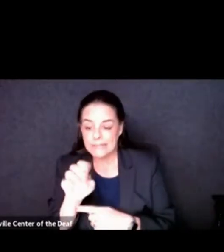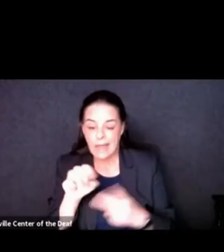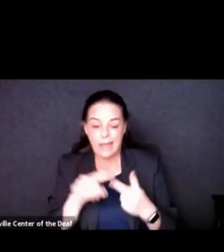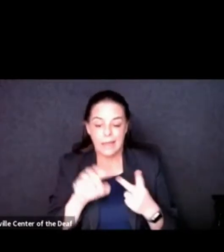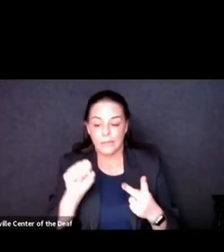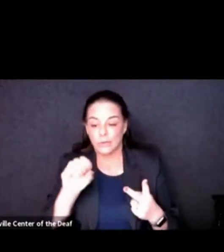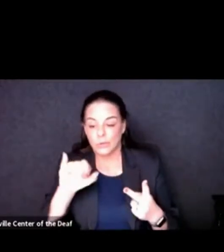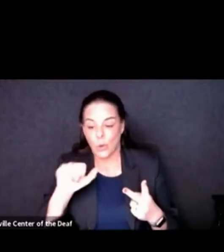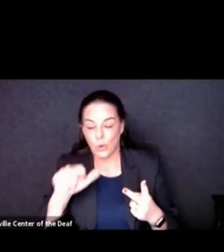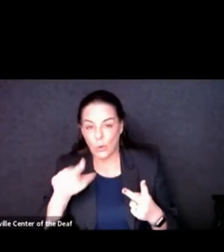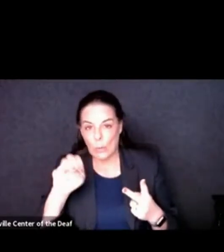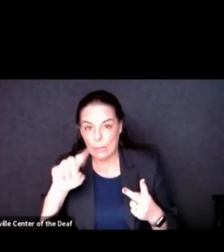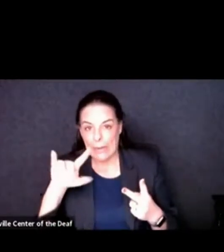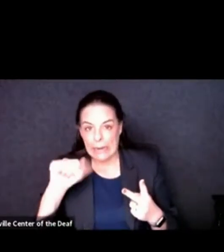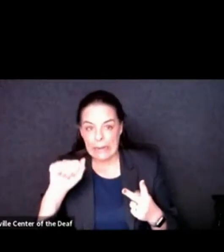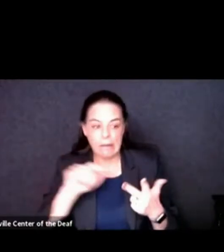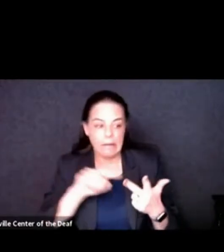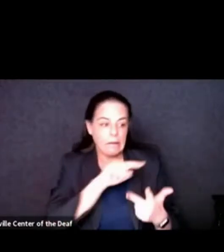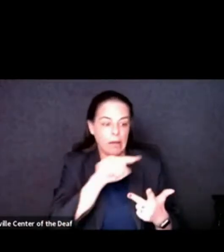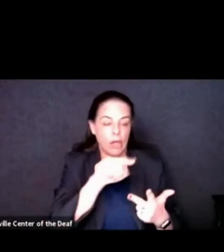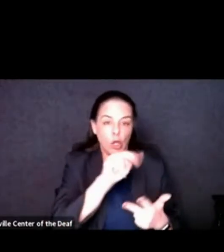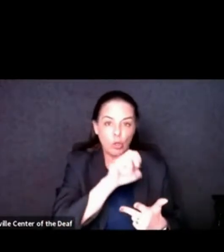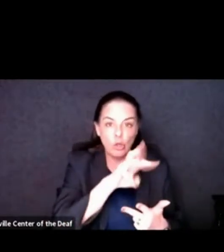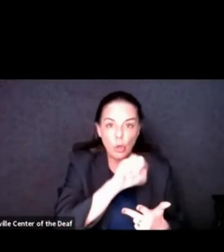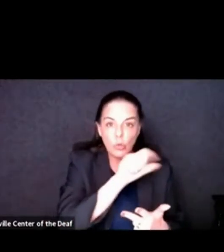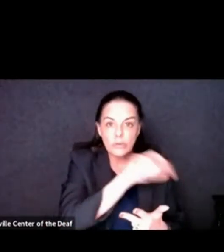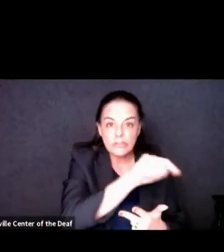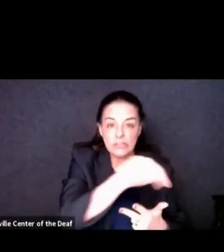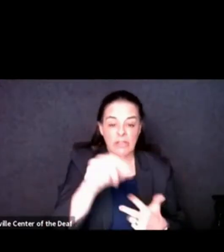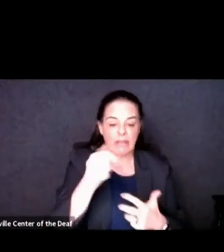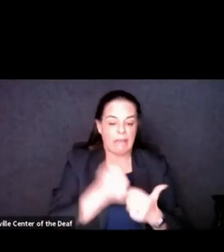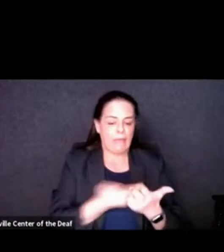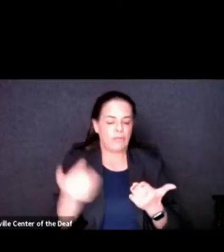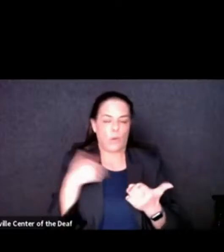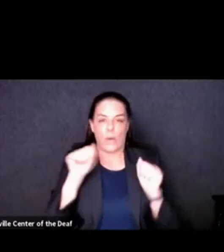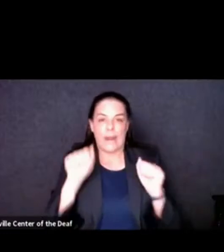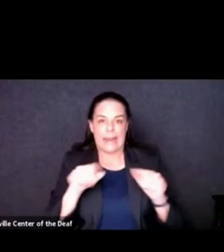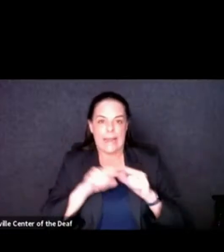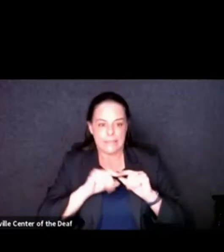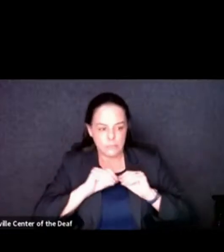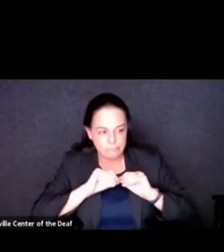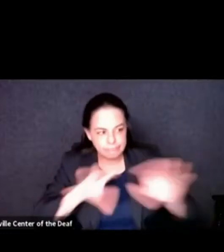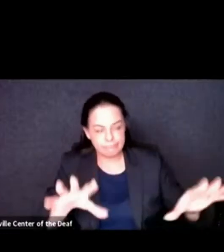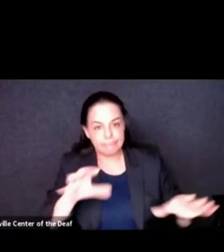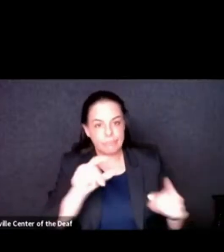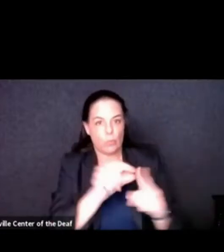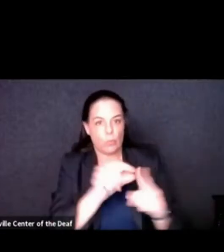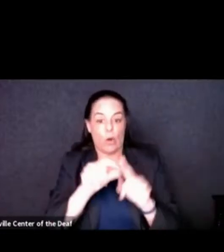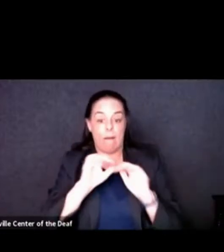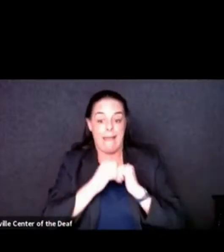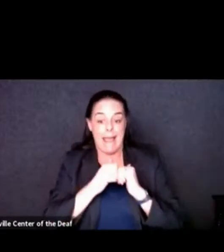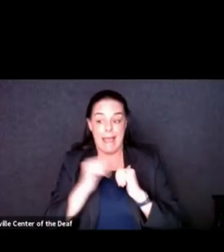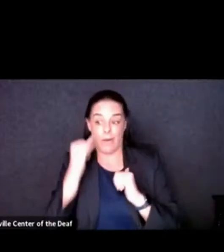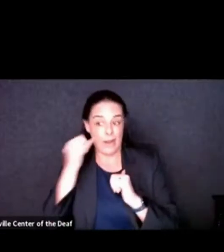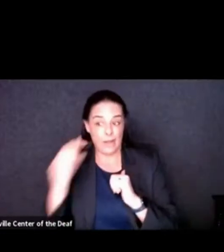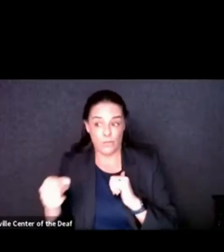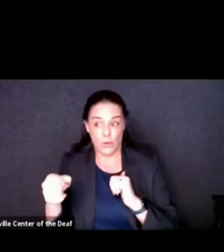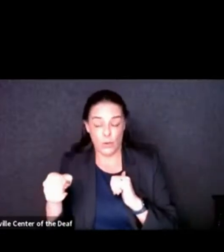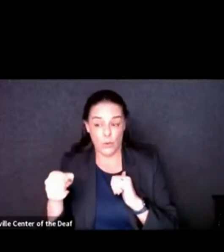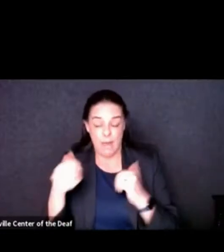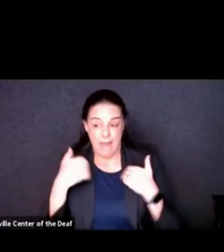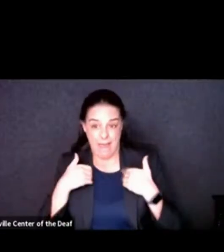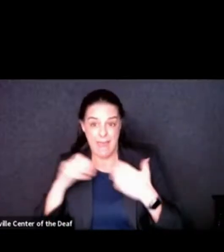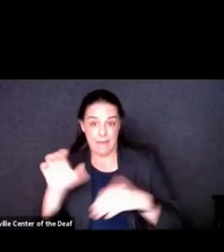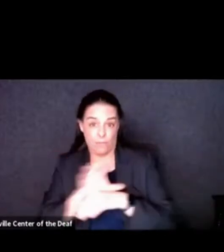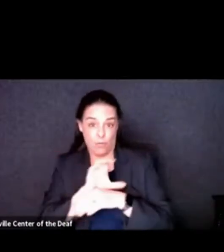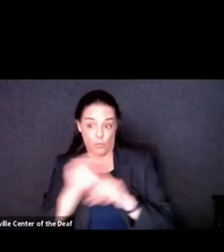media, media advisories, everything that we can use to push out information on how those without internet access can sign up tomorrow morning,